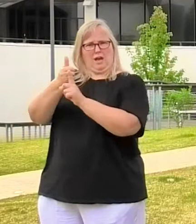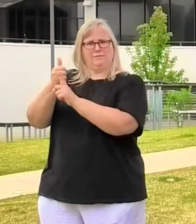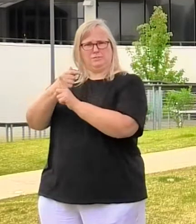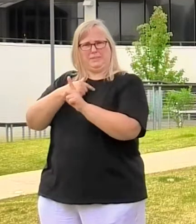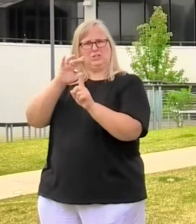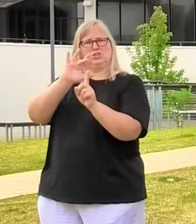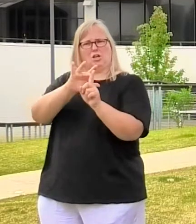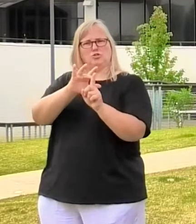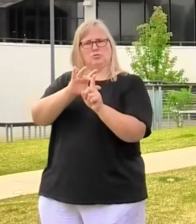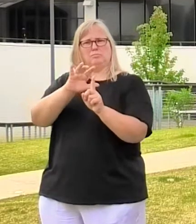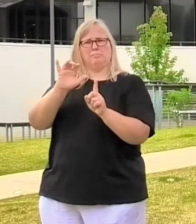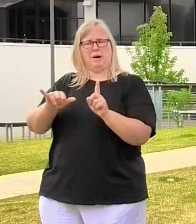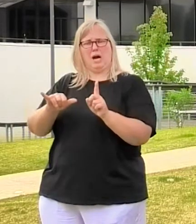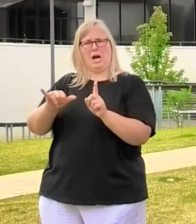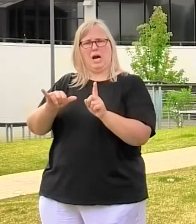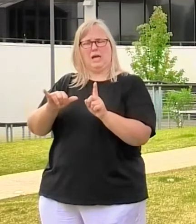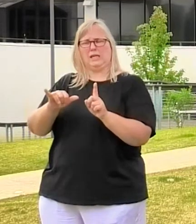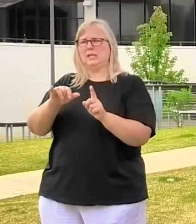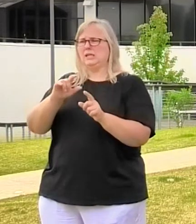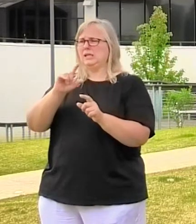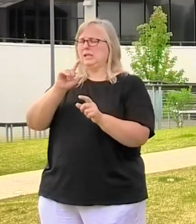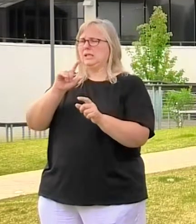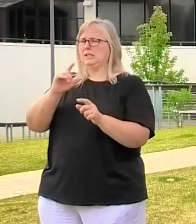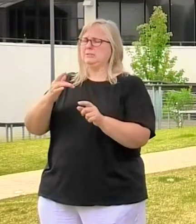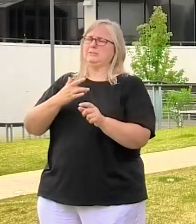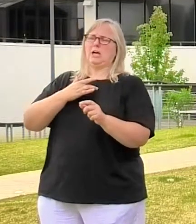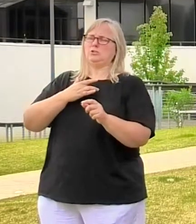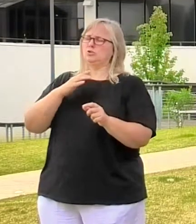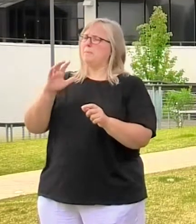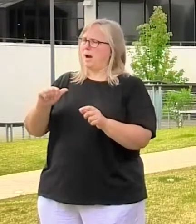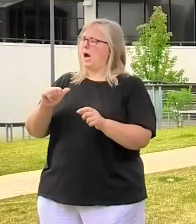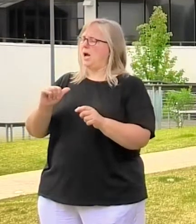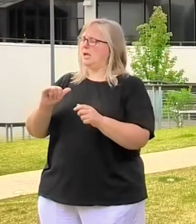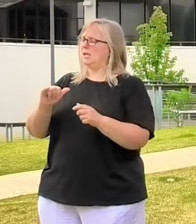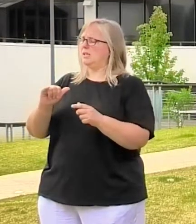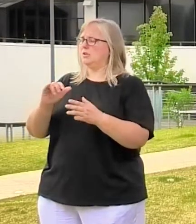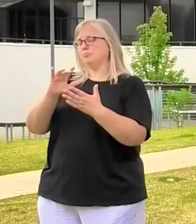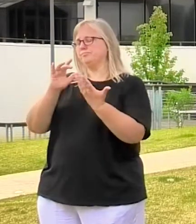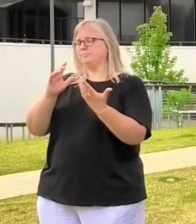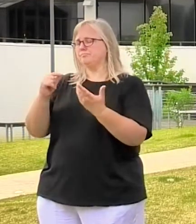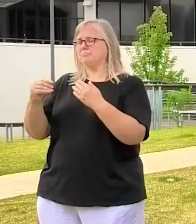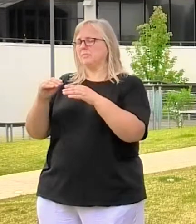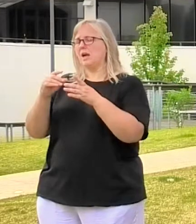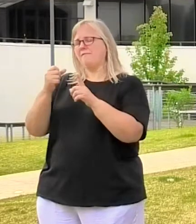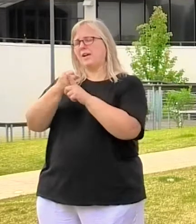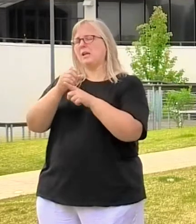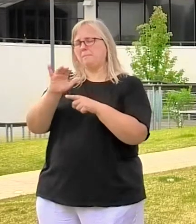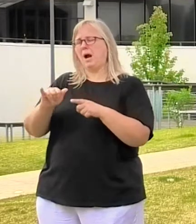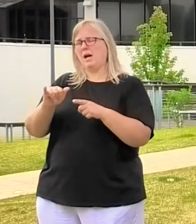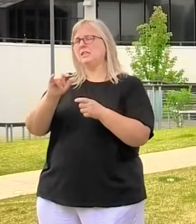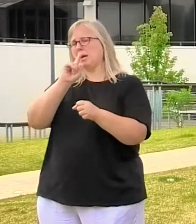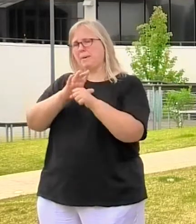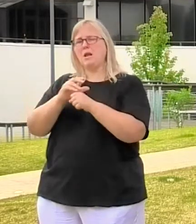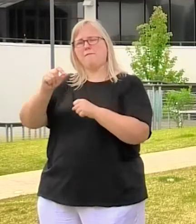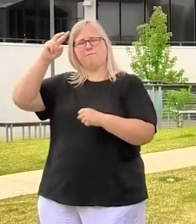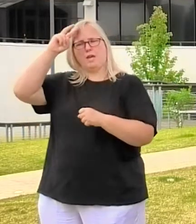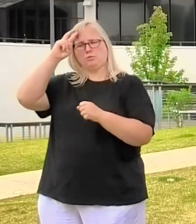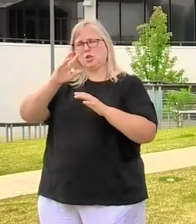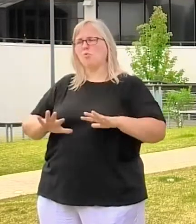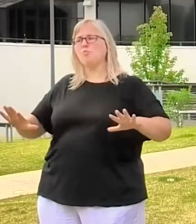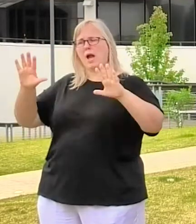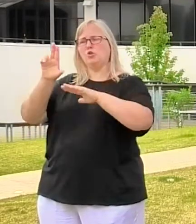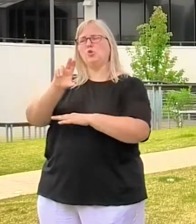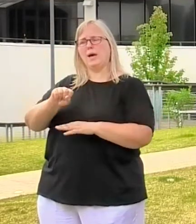the commitment of veterans across the country and in our lives.